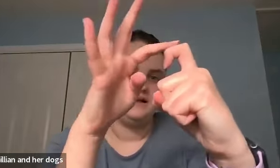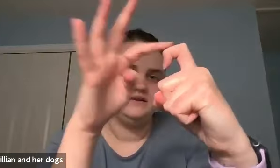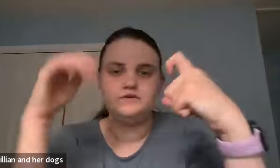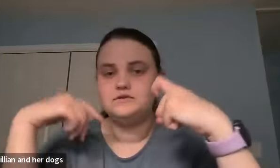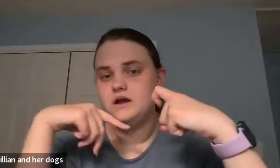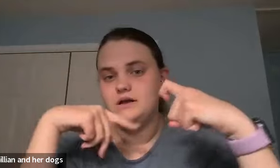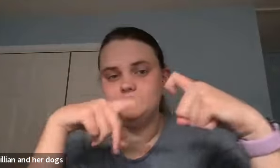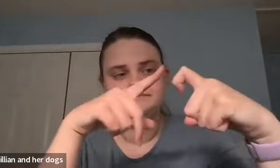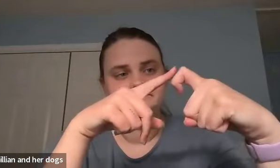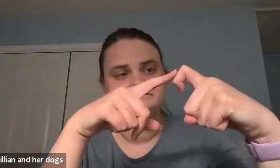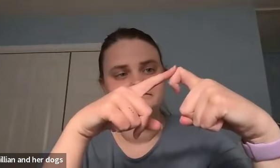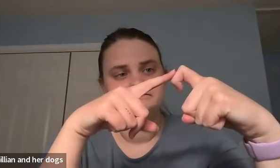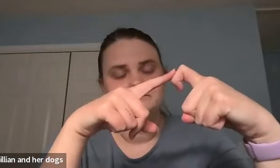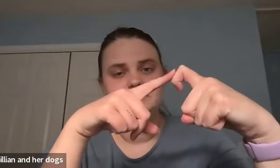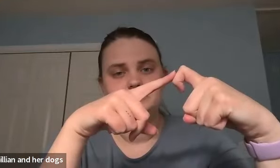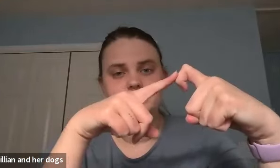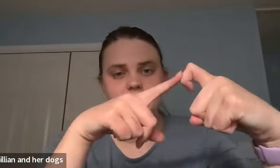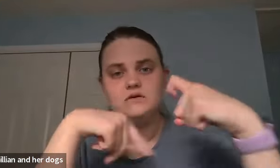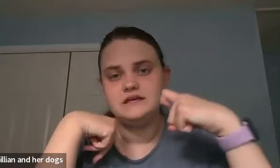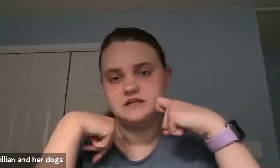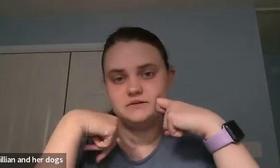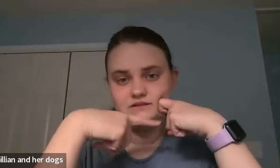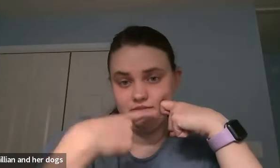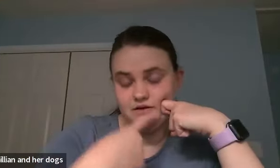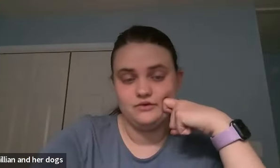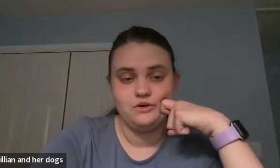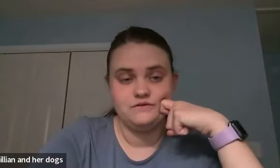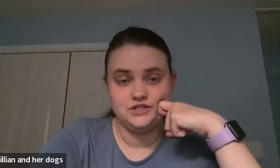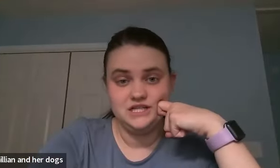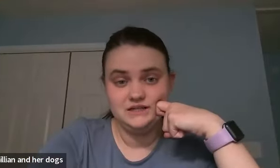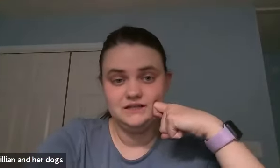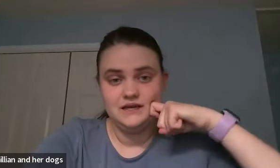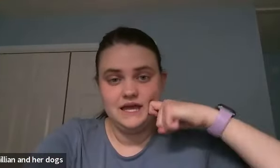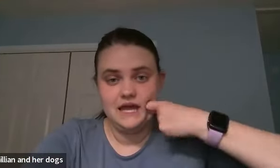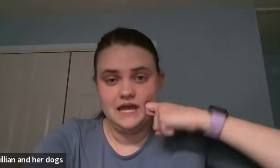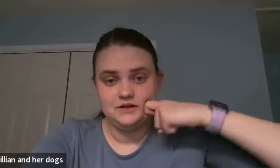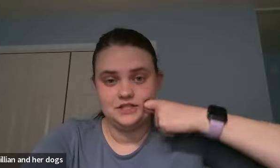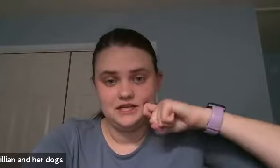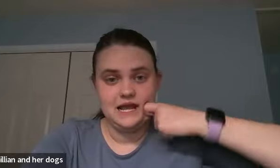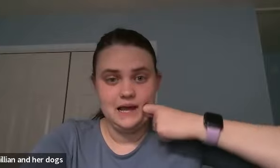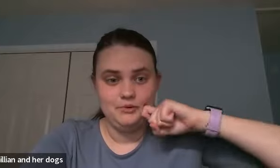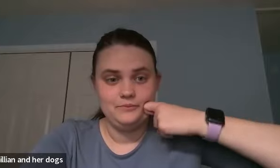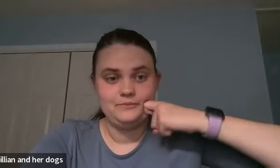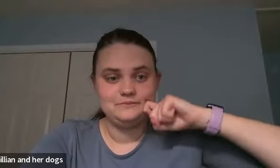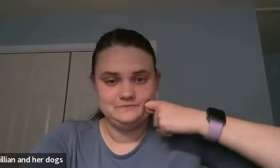of your middle knuckle is going to be on the corner of your cheek. And you're going to shake it. Apple.